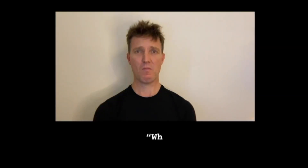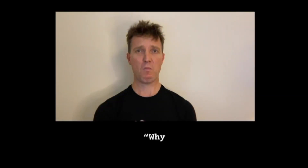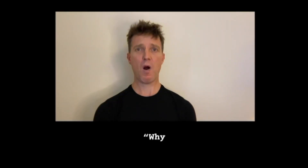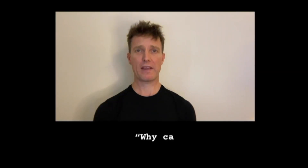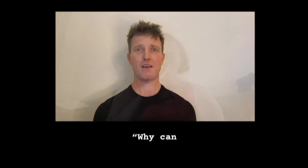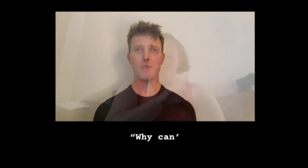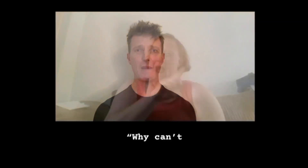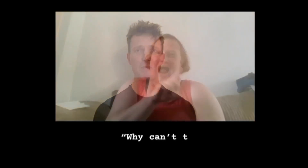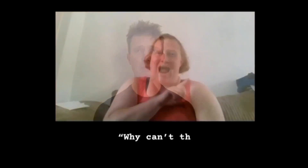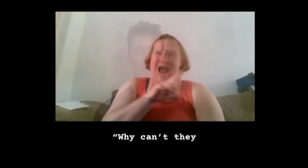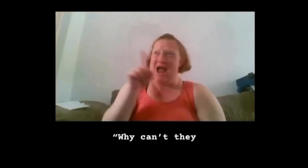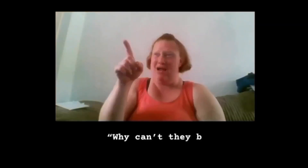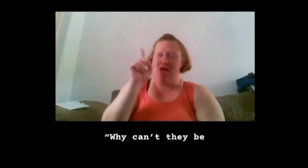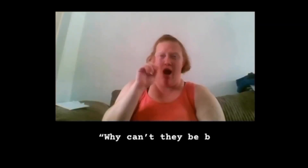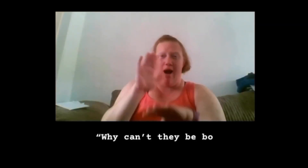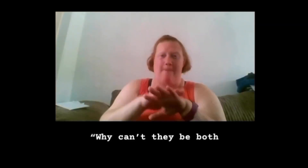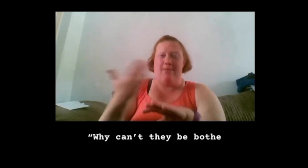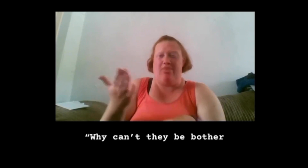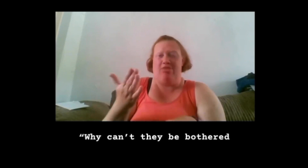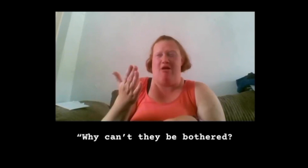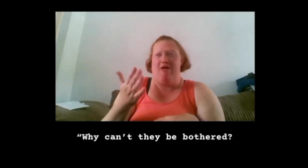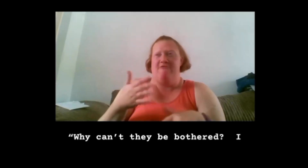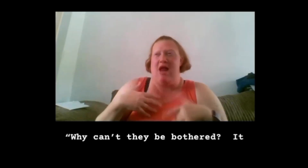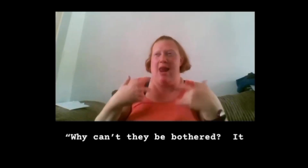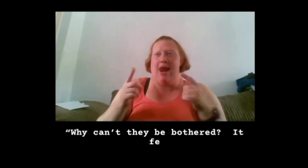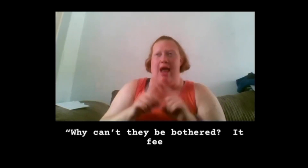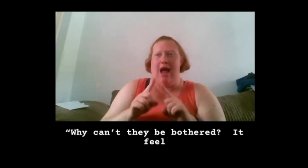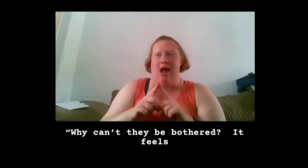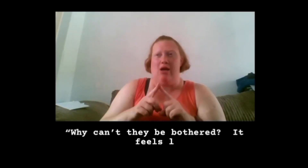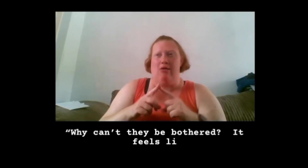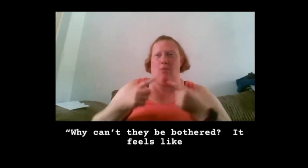Why can't they be bothered? Feels like we're second class.